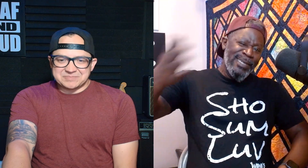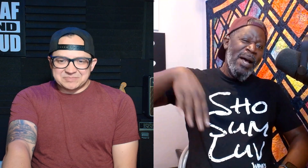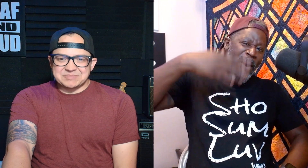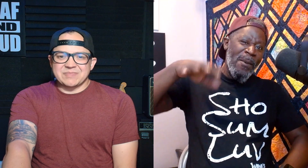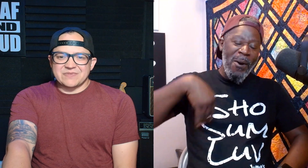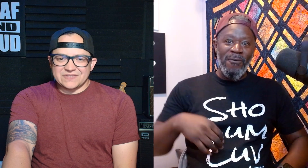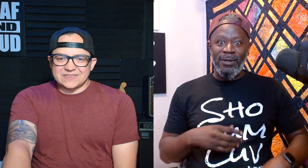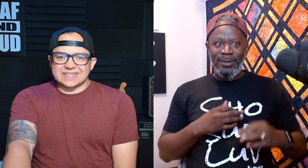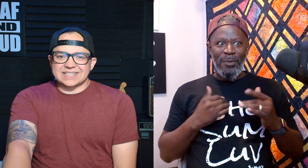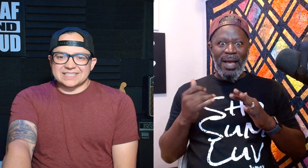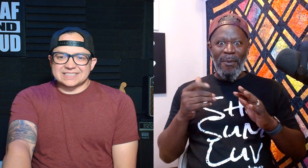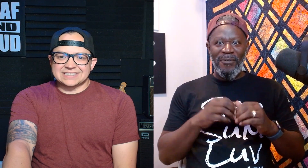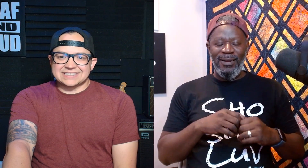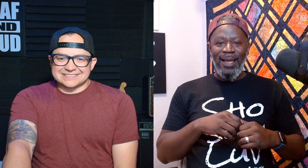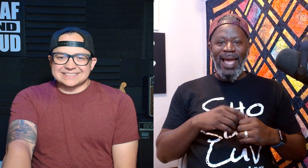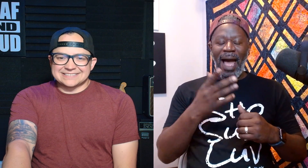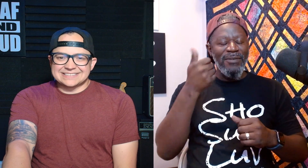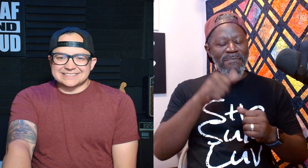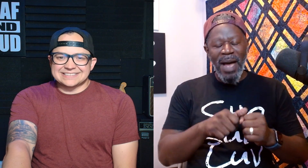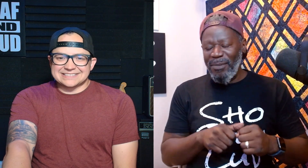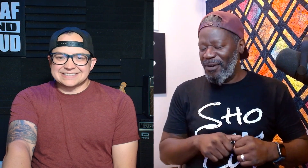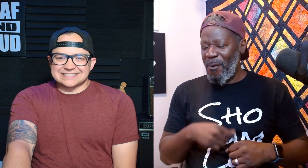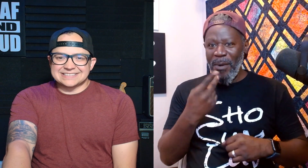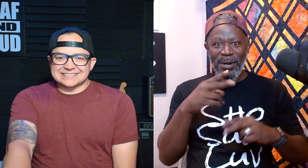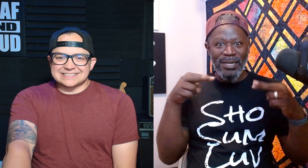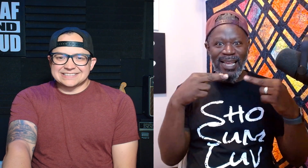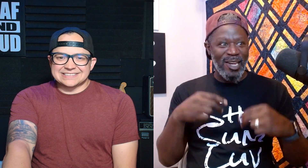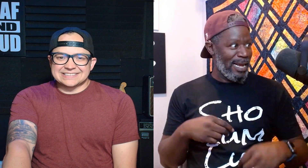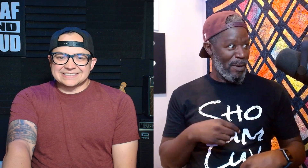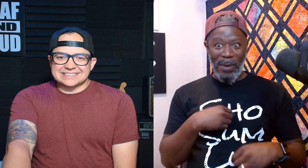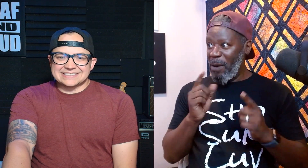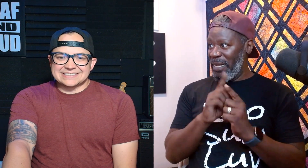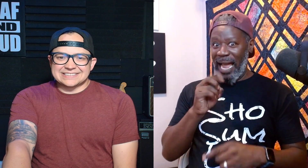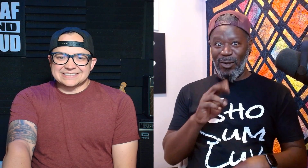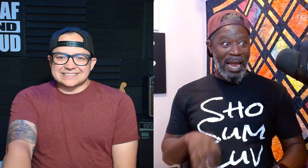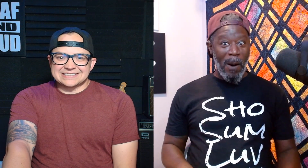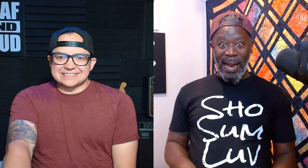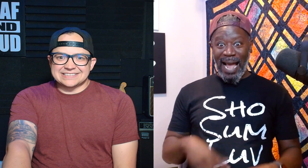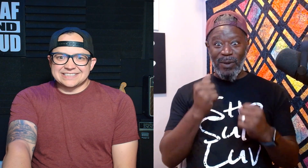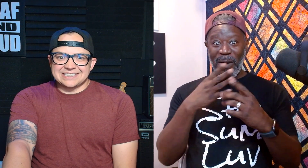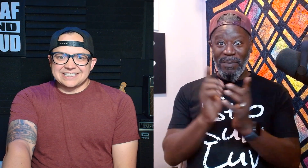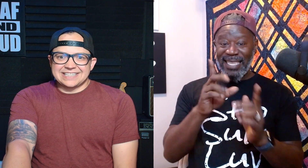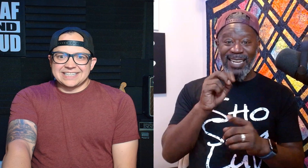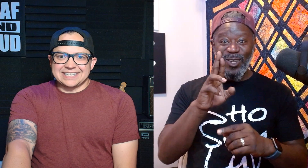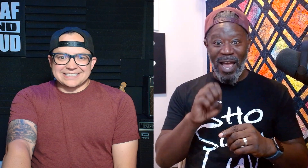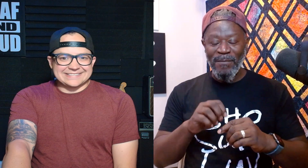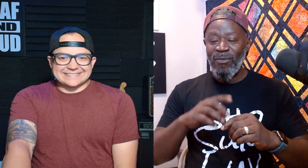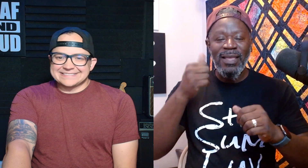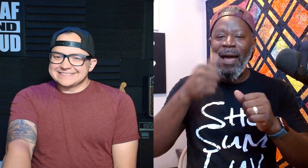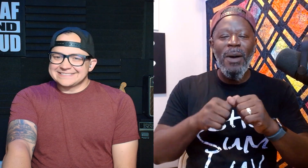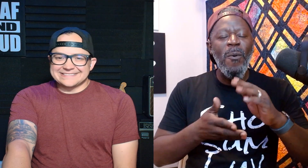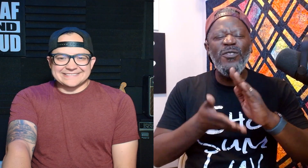you. Come on over. So we come over. And I remember we would look at each other like, oh, we're going to meet Dr. Dre. Oh, my gosh, we're going to meet Dr.